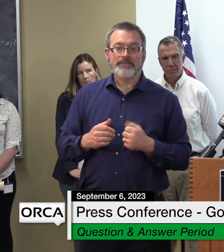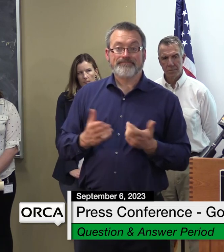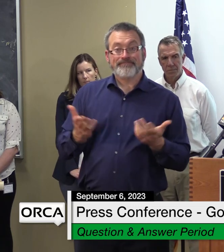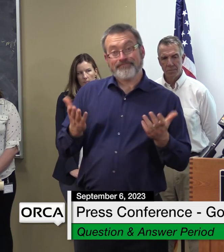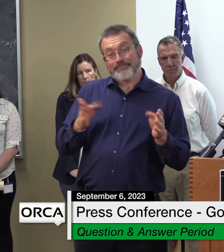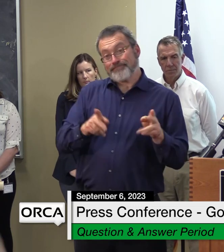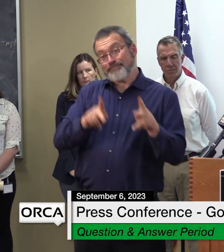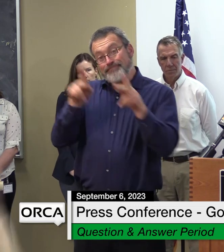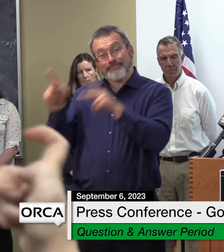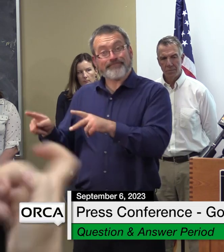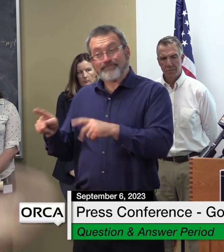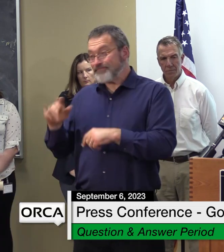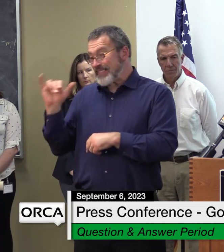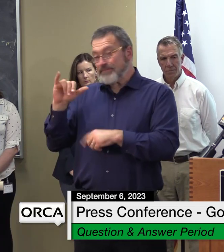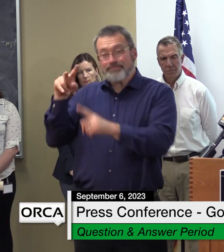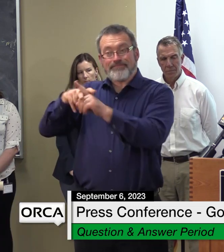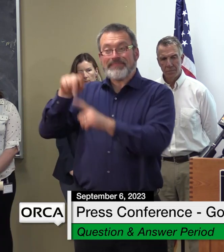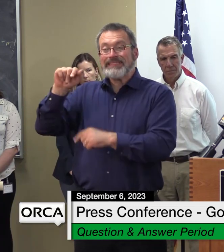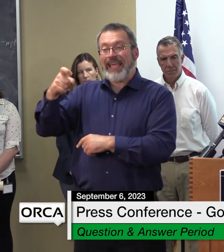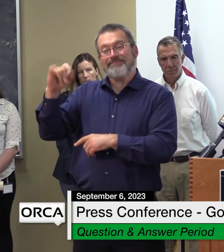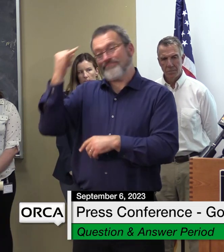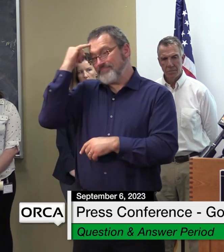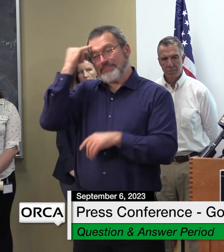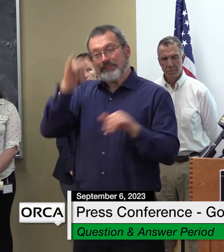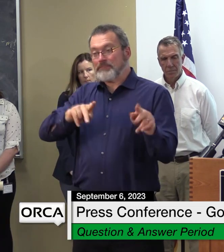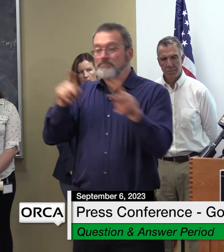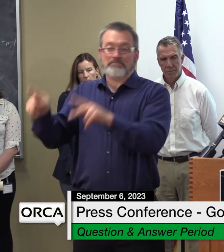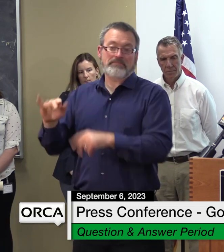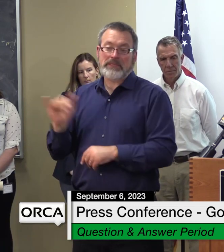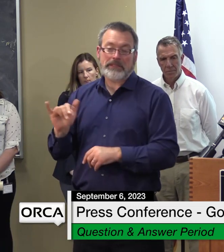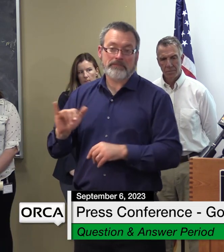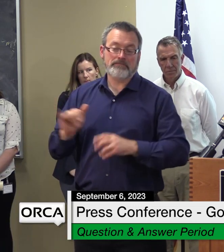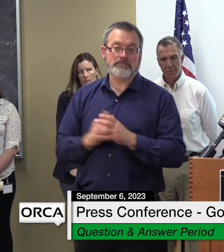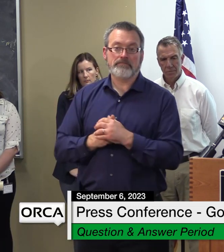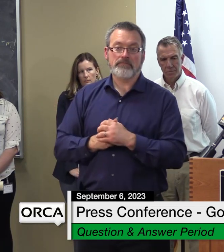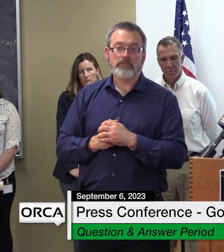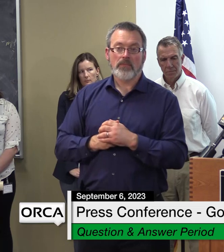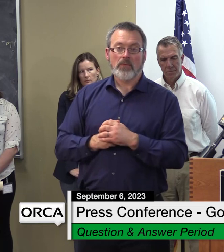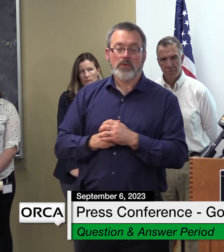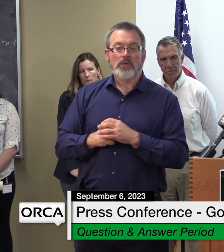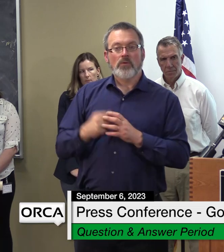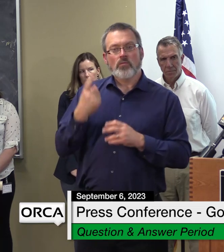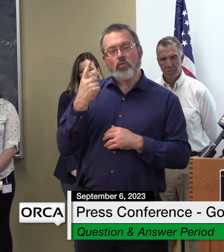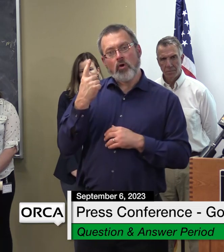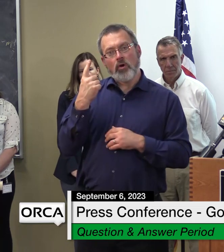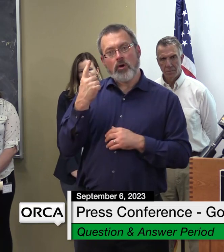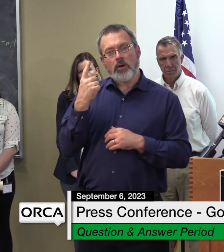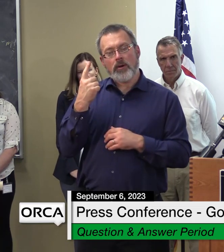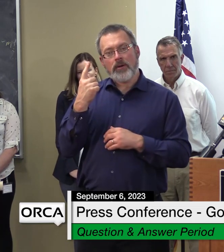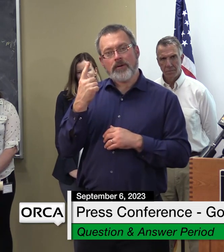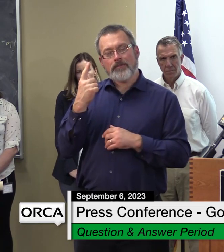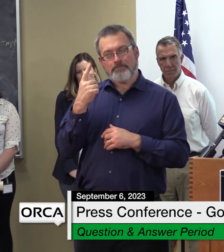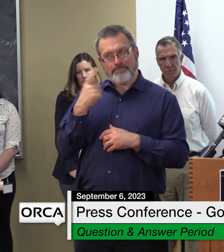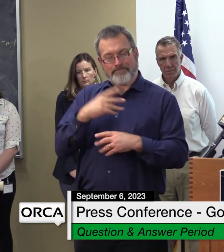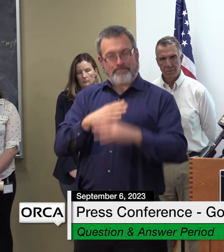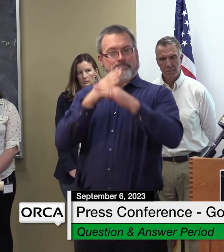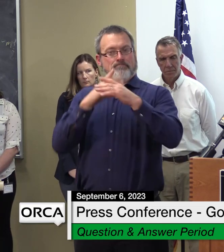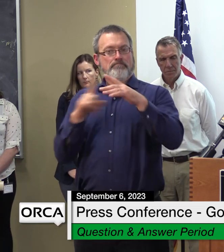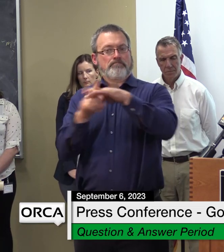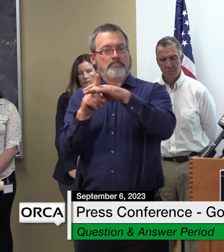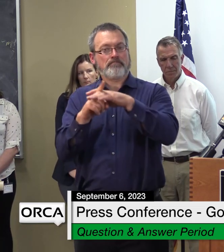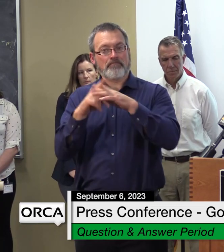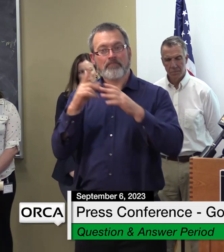last tax year. And that is one area that is holding some folks up. So we do have some that have been